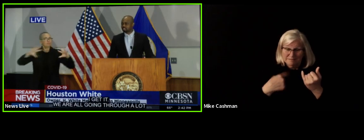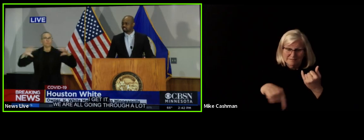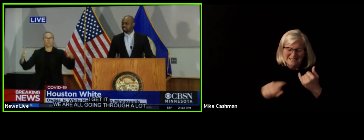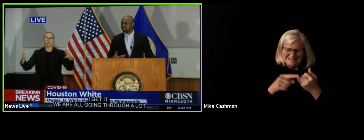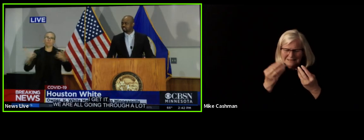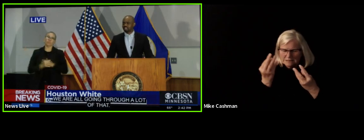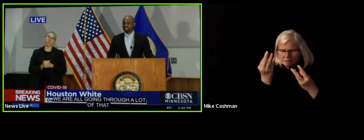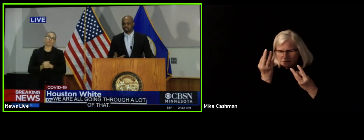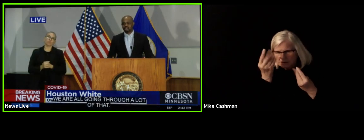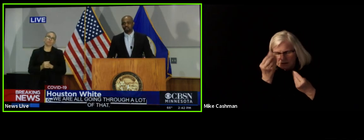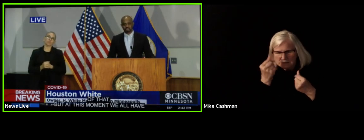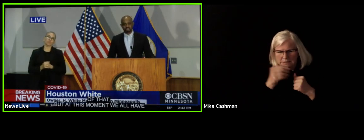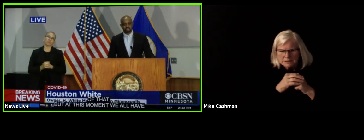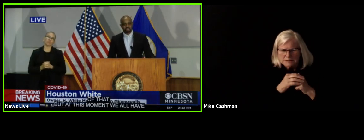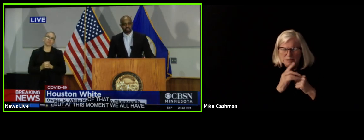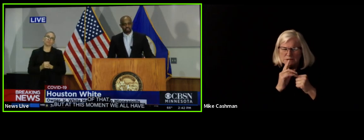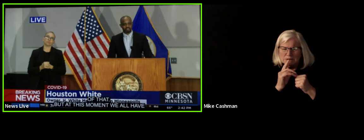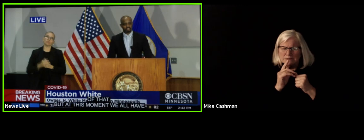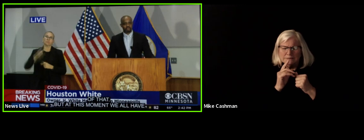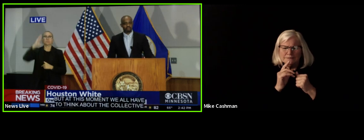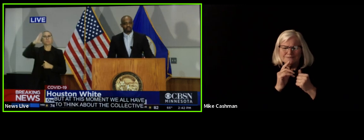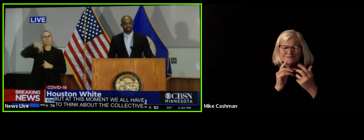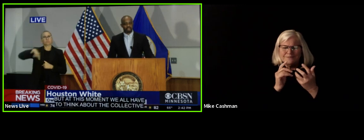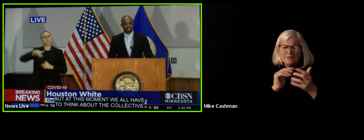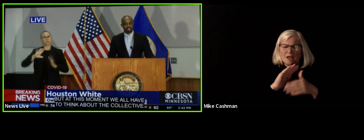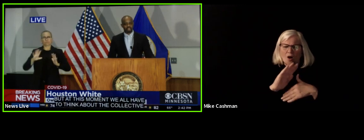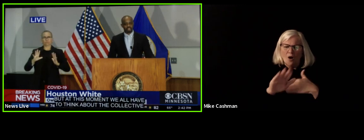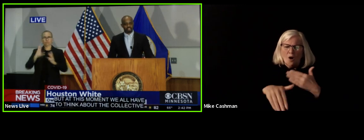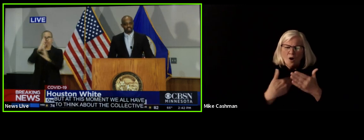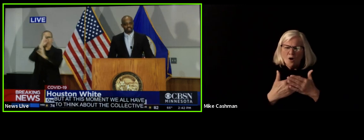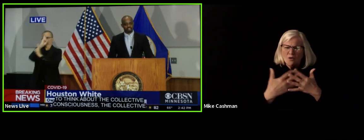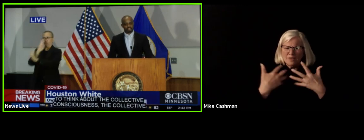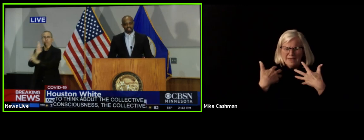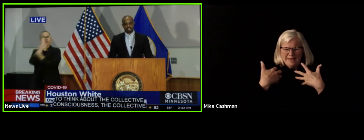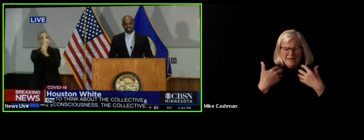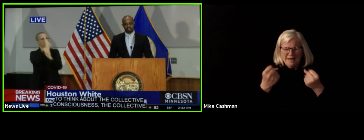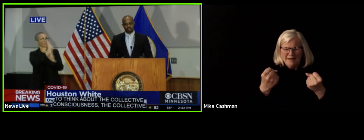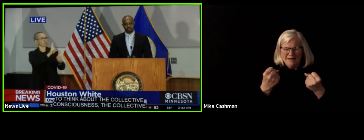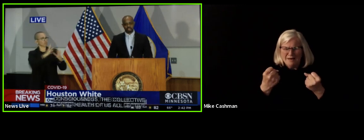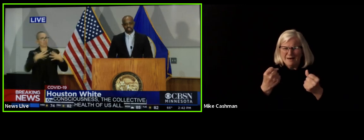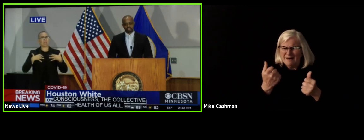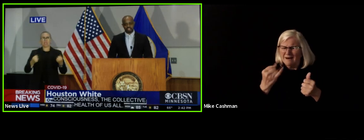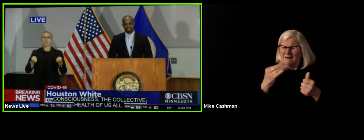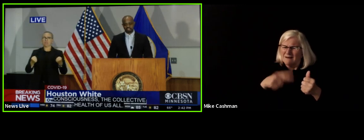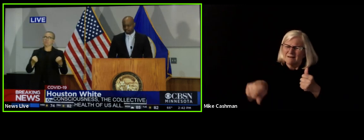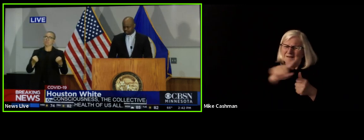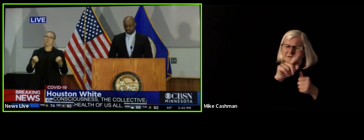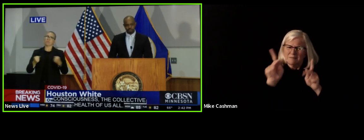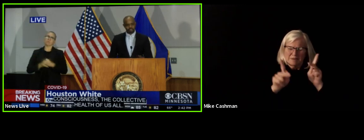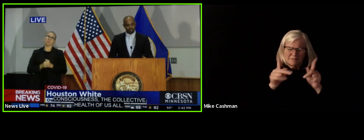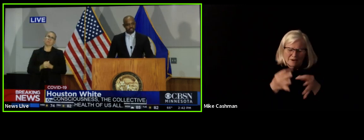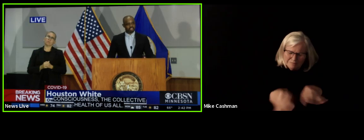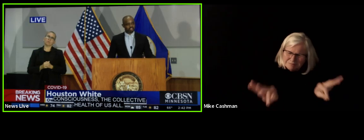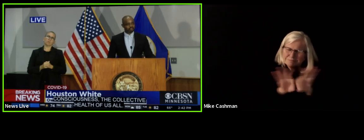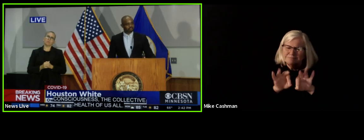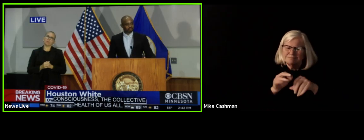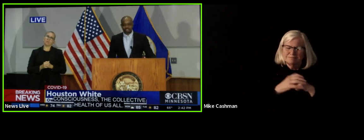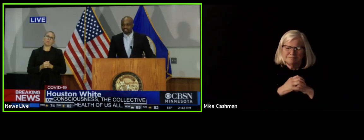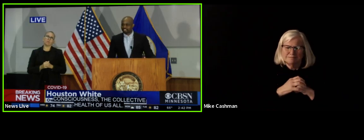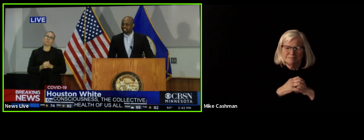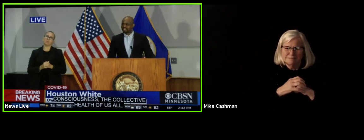consciousness, the collective health of us all. And, you know, as hard as it was for me to get